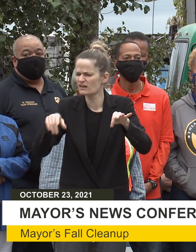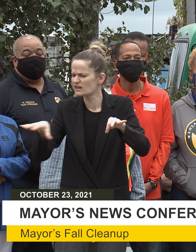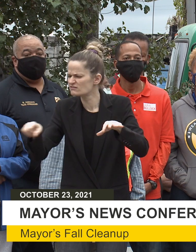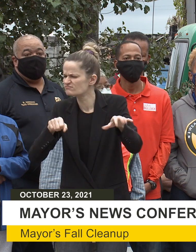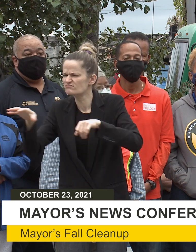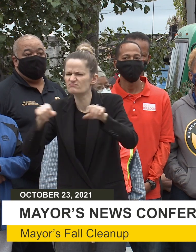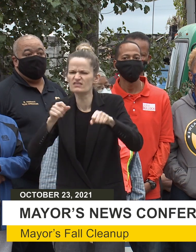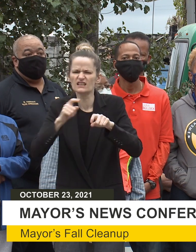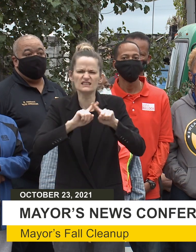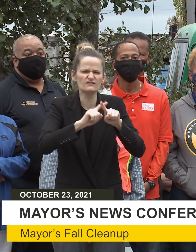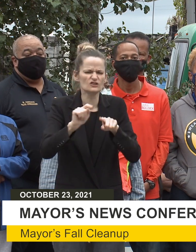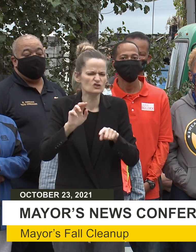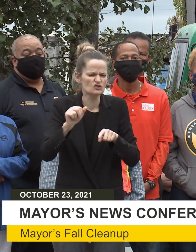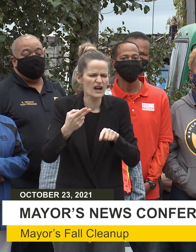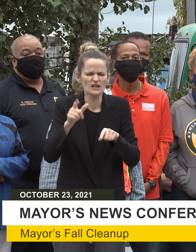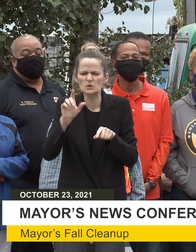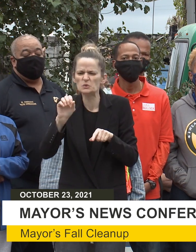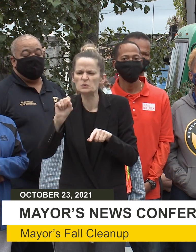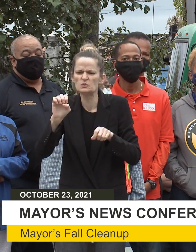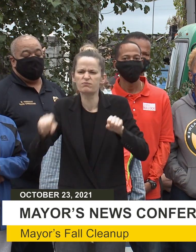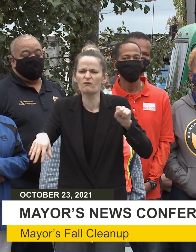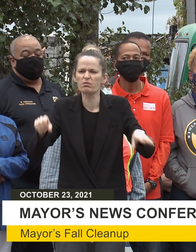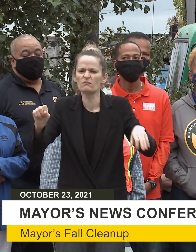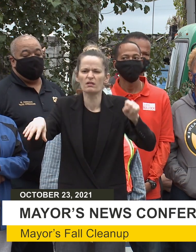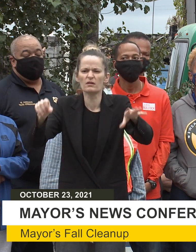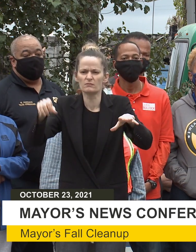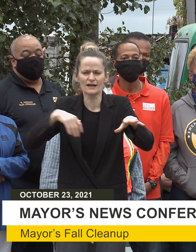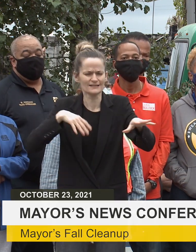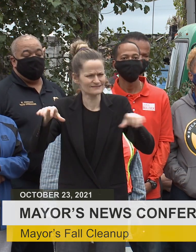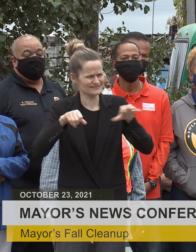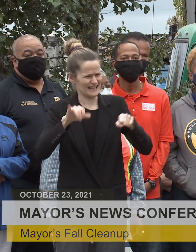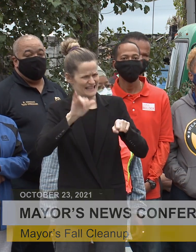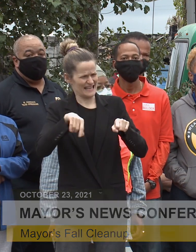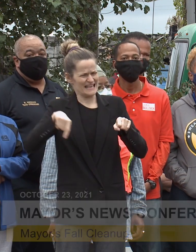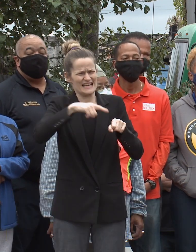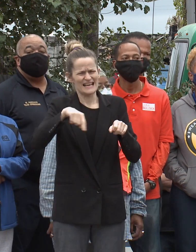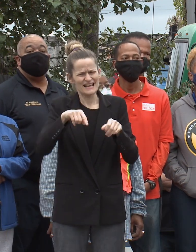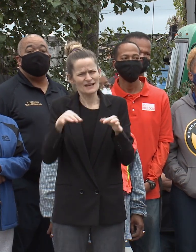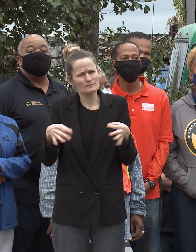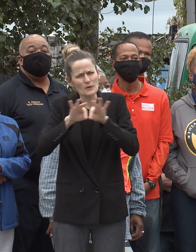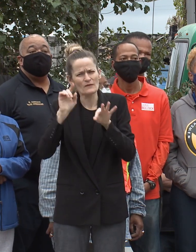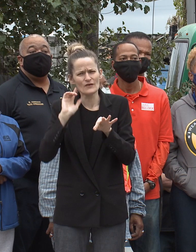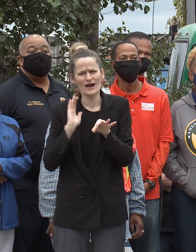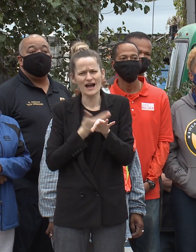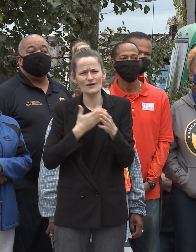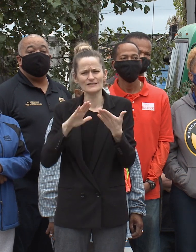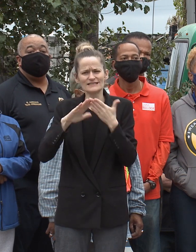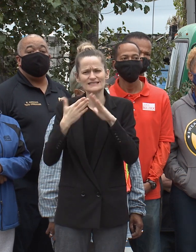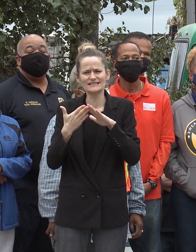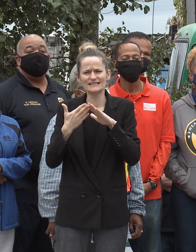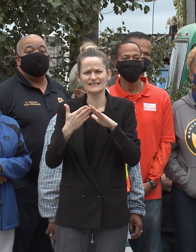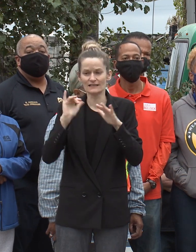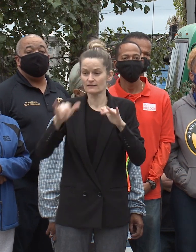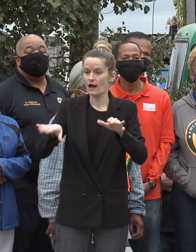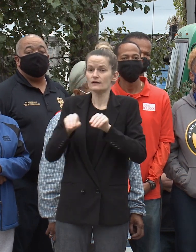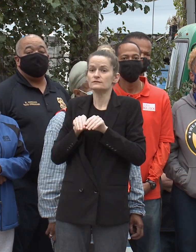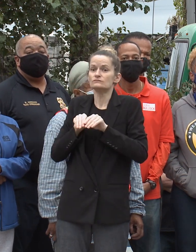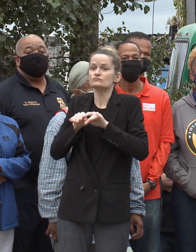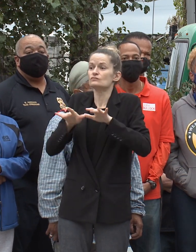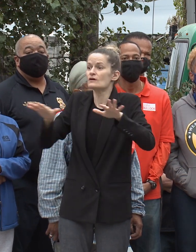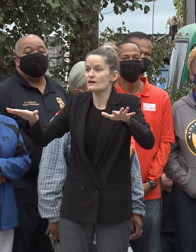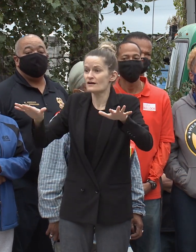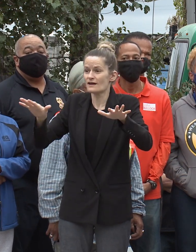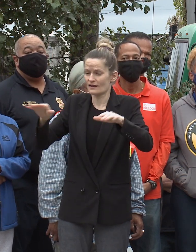waste, is a big, big deal for our city. And we hope that this creates a ripple and that it adds to